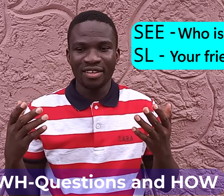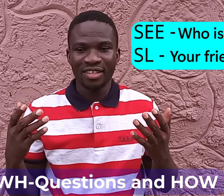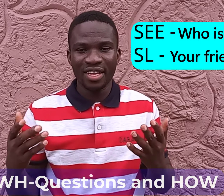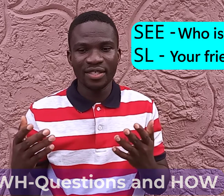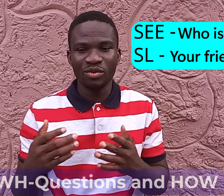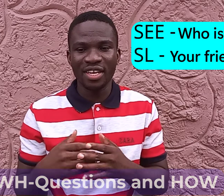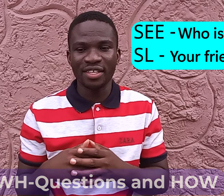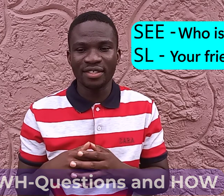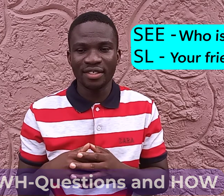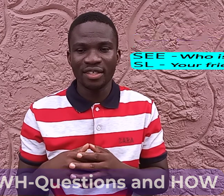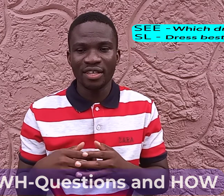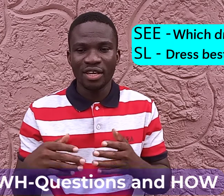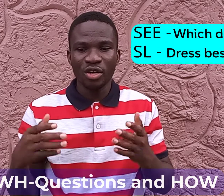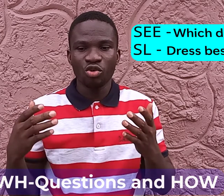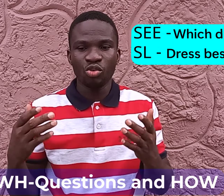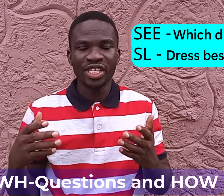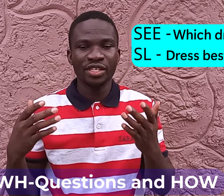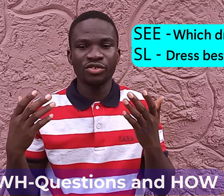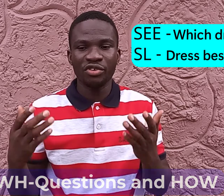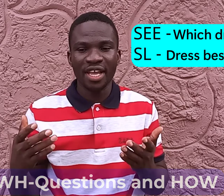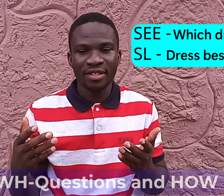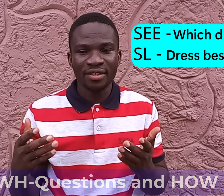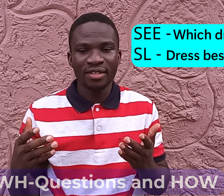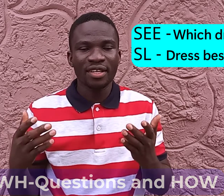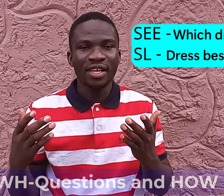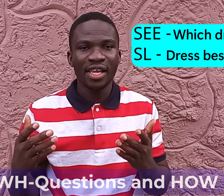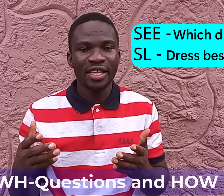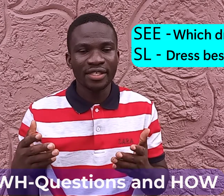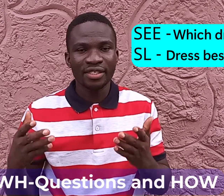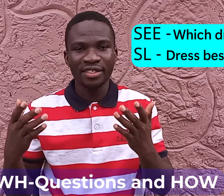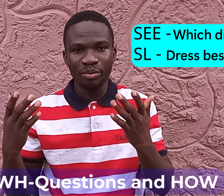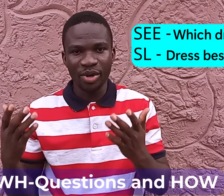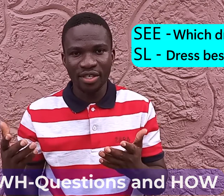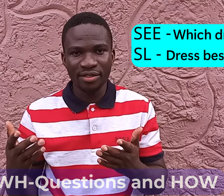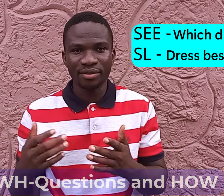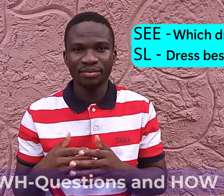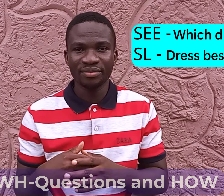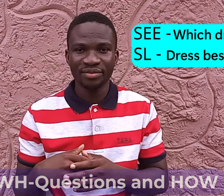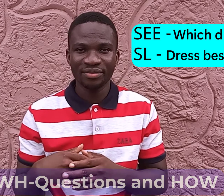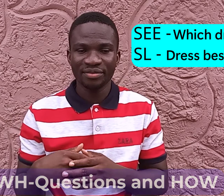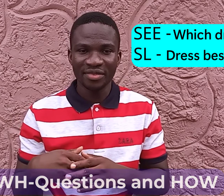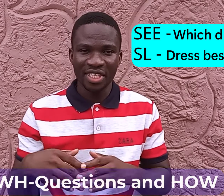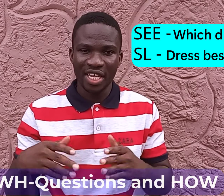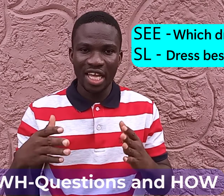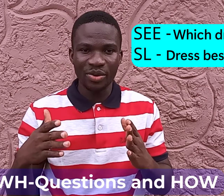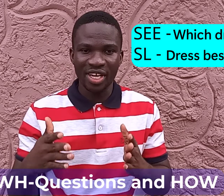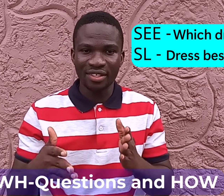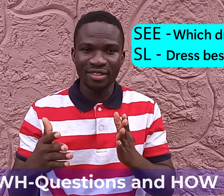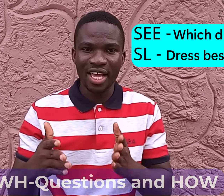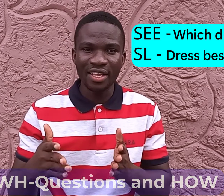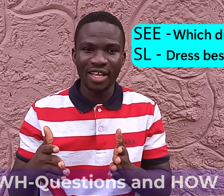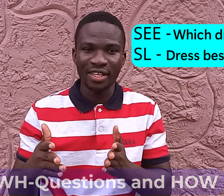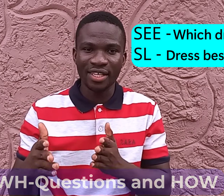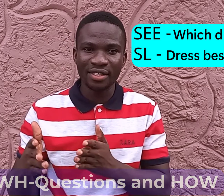The next one is, which dress is the best? And you can sign the exact